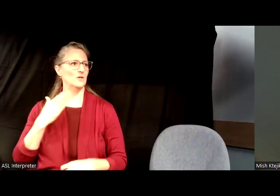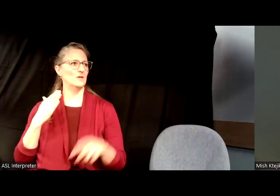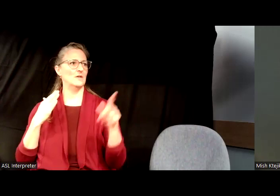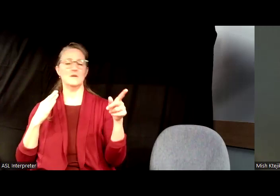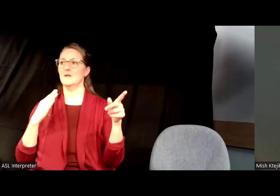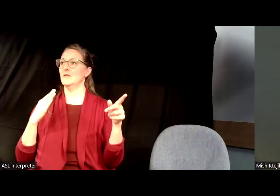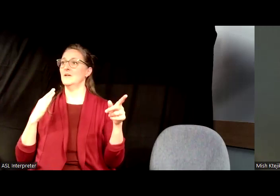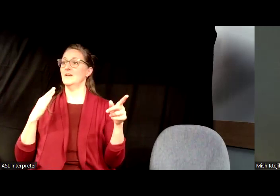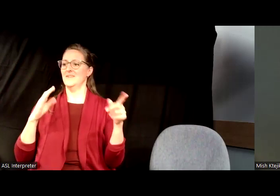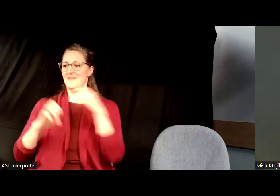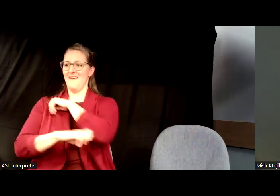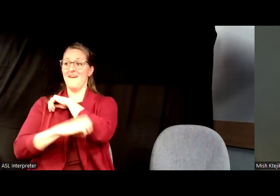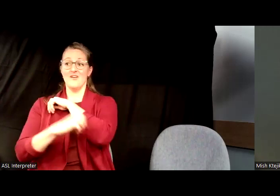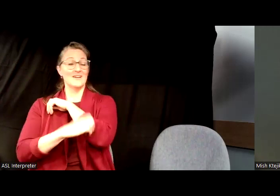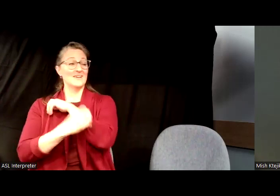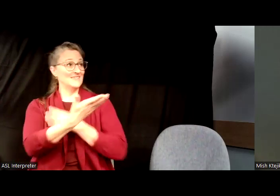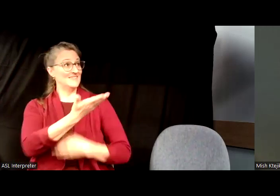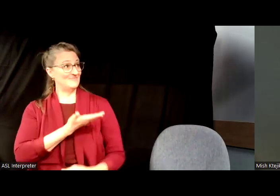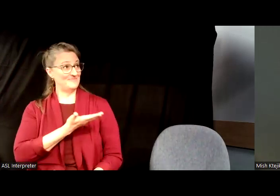Eric, go ahead.